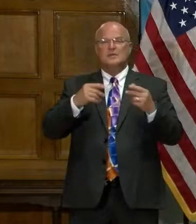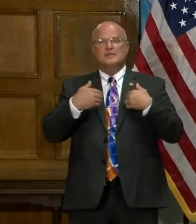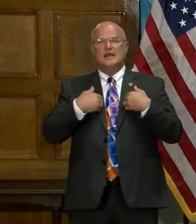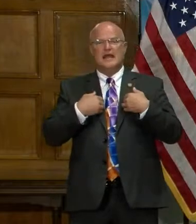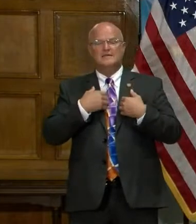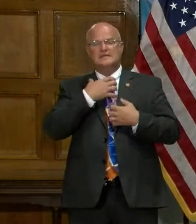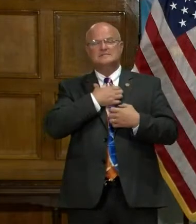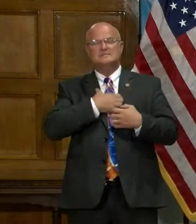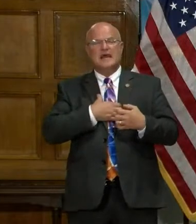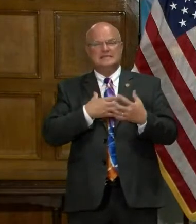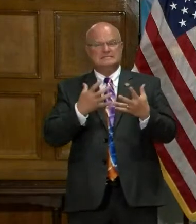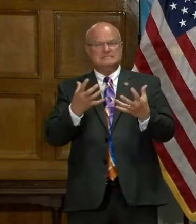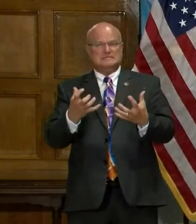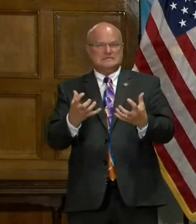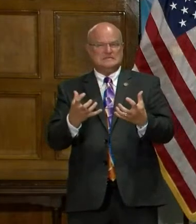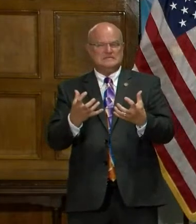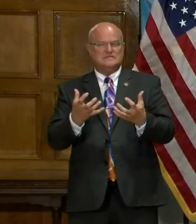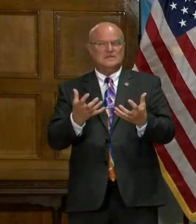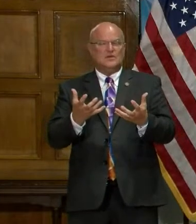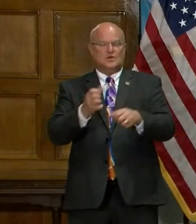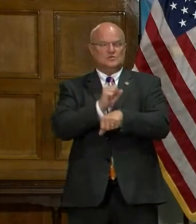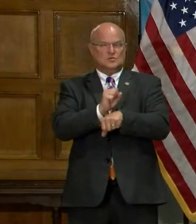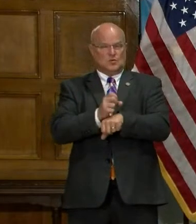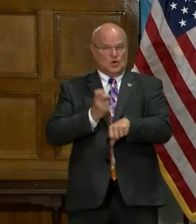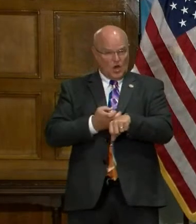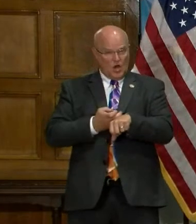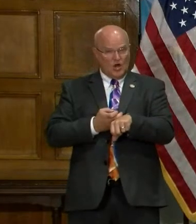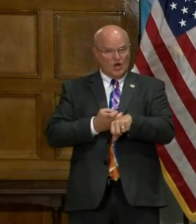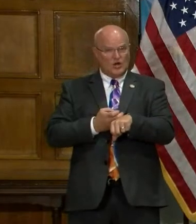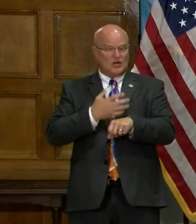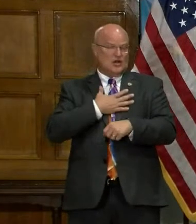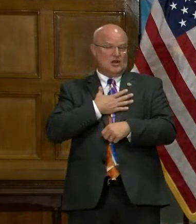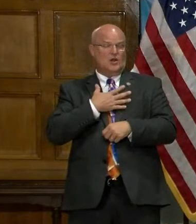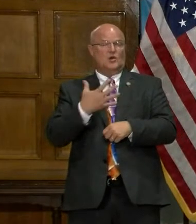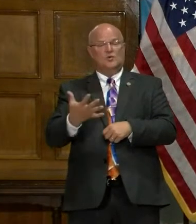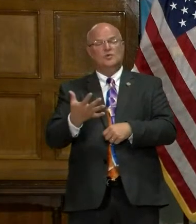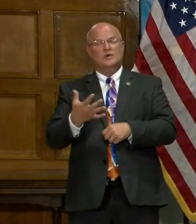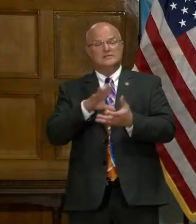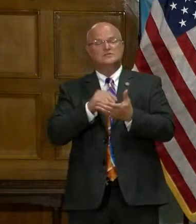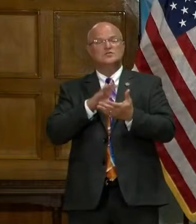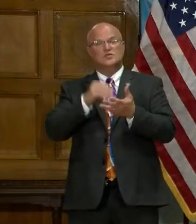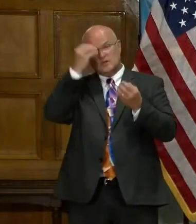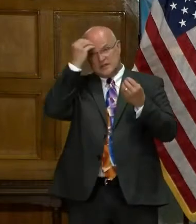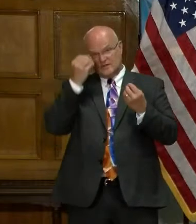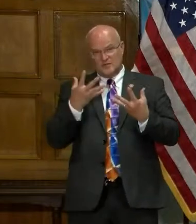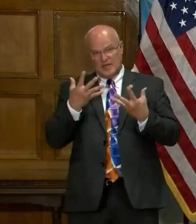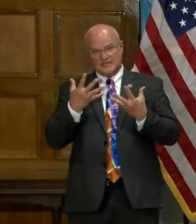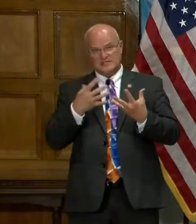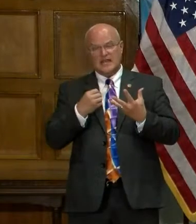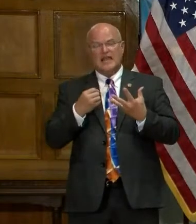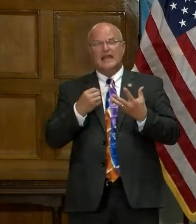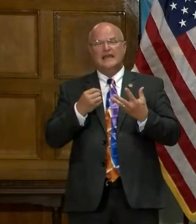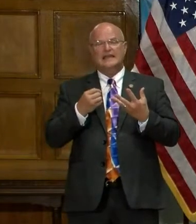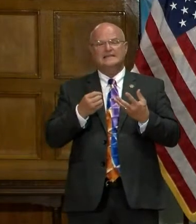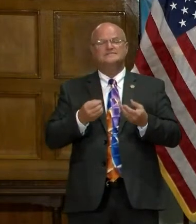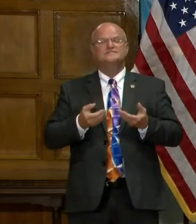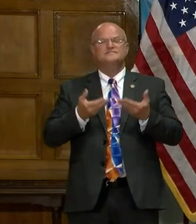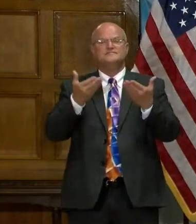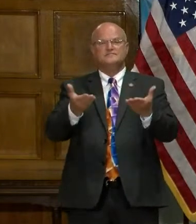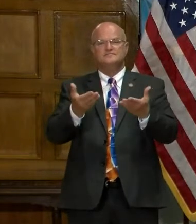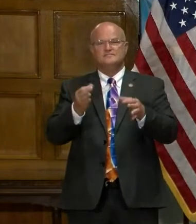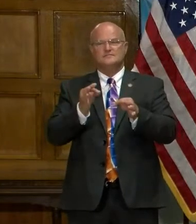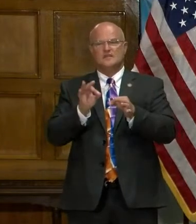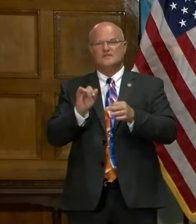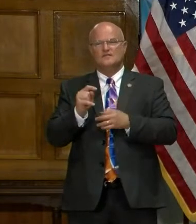have a passion for it, are willing to work hard, and are willing to learn the information and to pass it on faithfully.